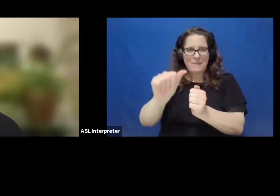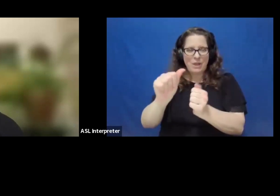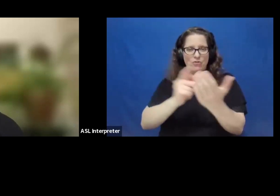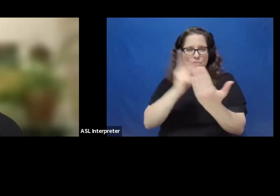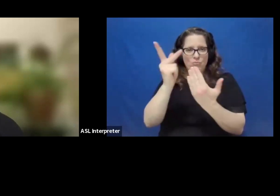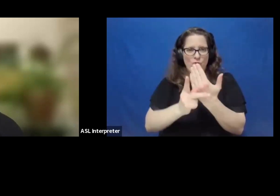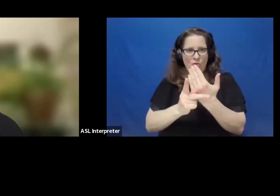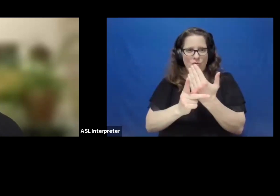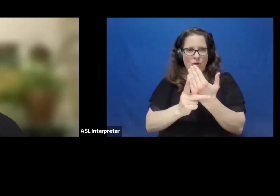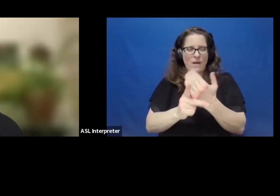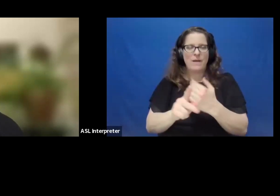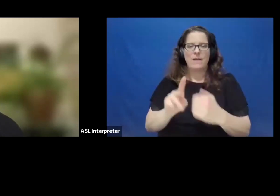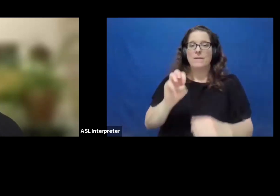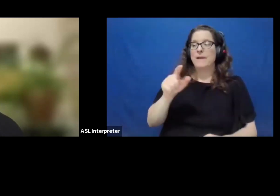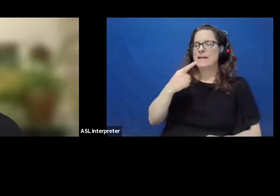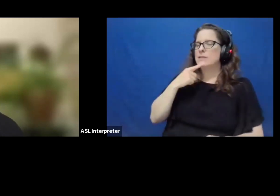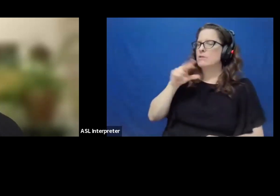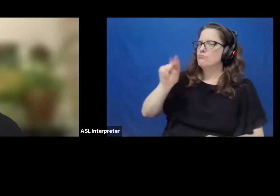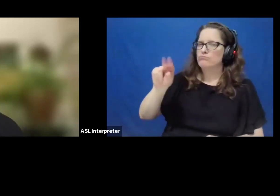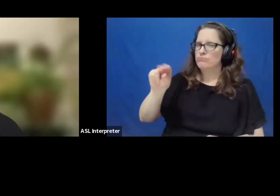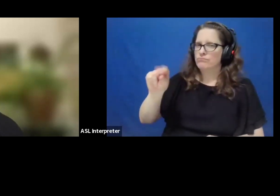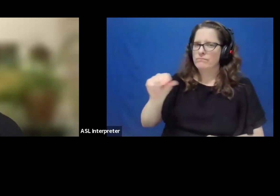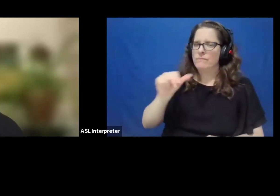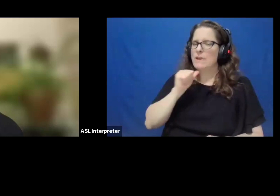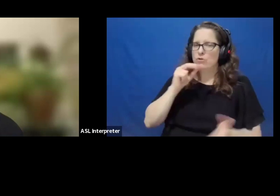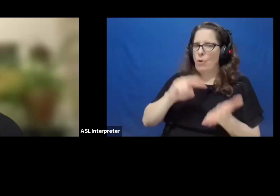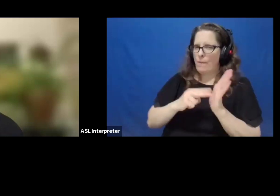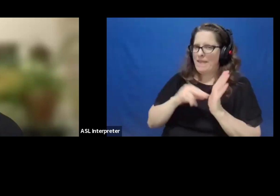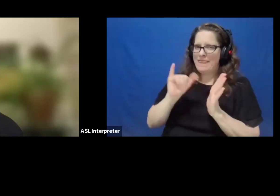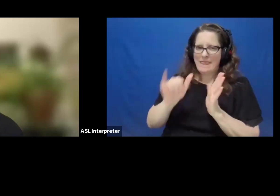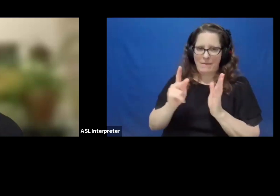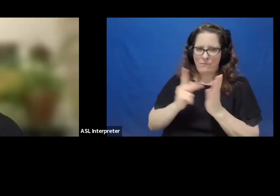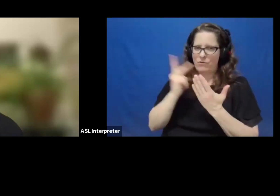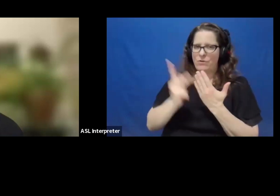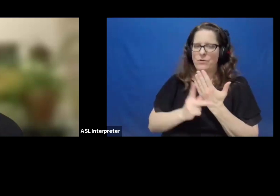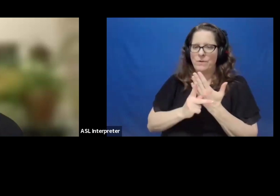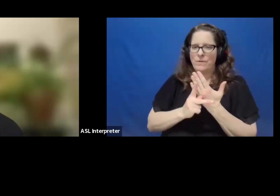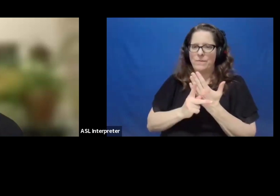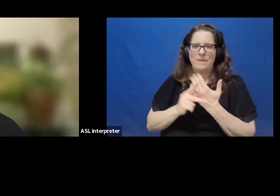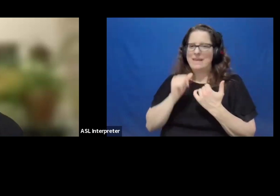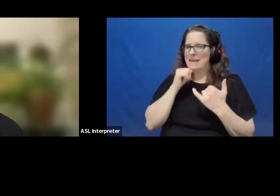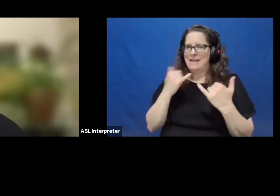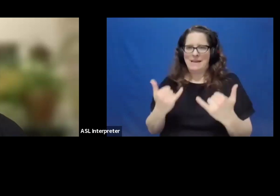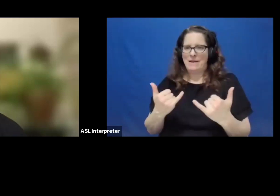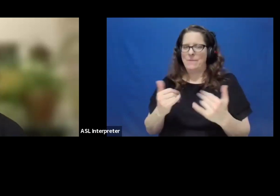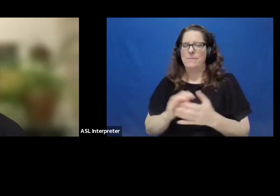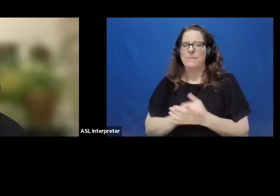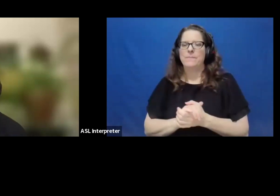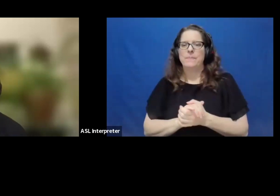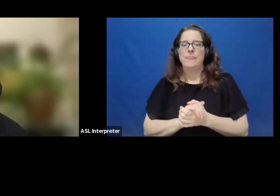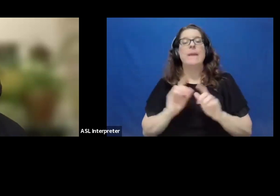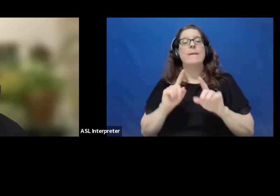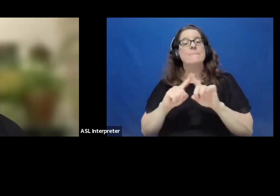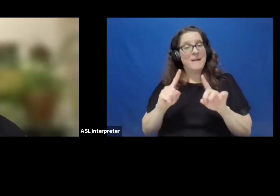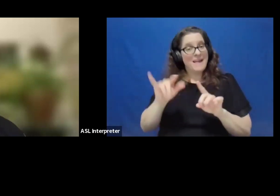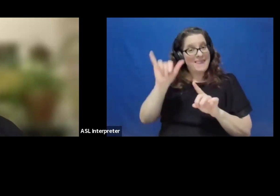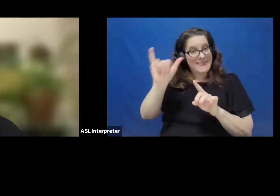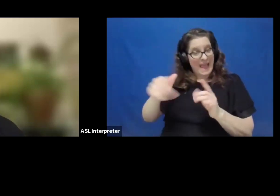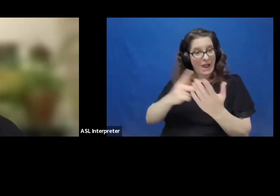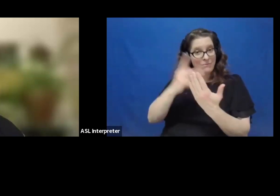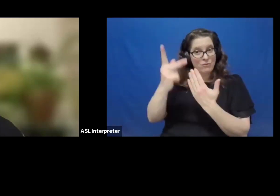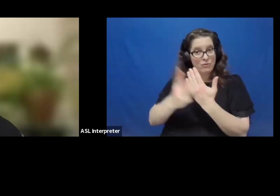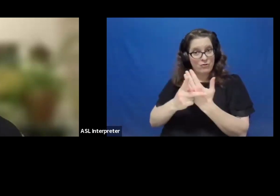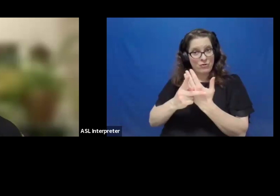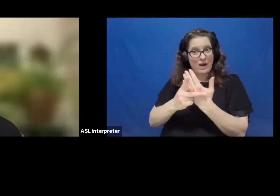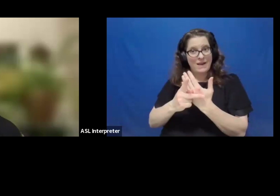I'm not talking about the Employed Individuals with Disabilities program now. Okay. But that program, which is known